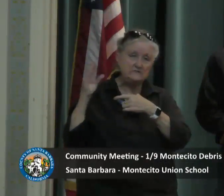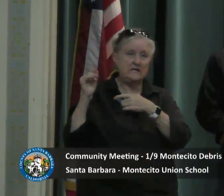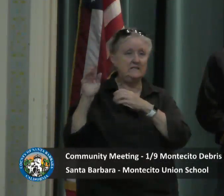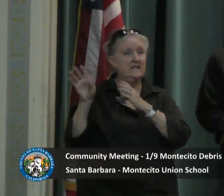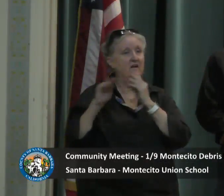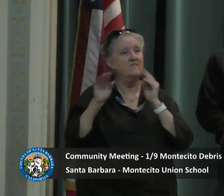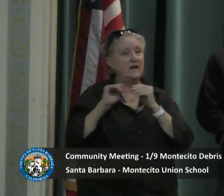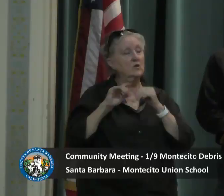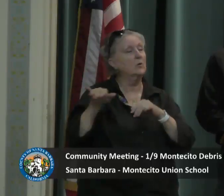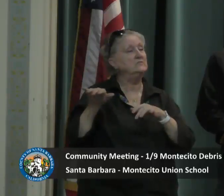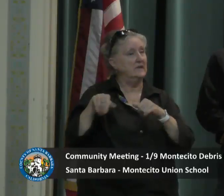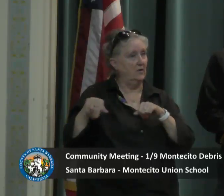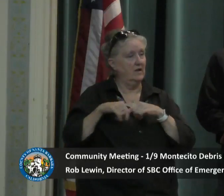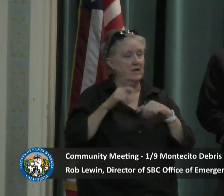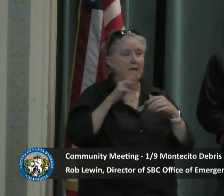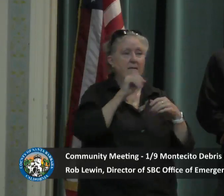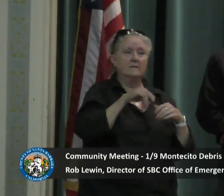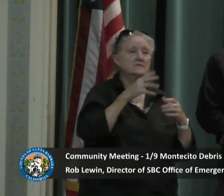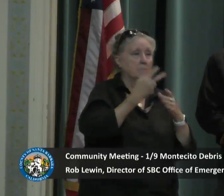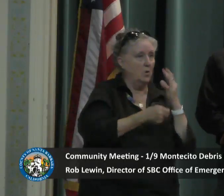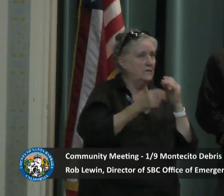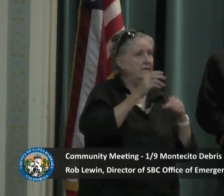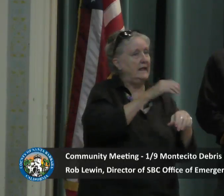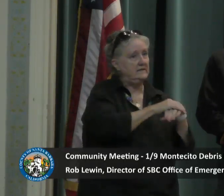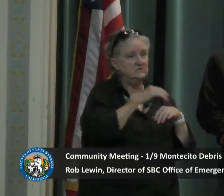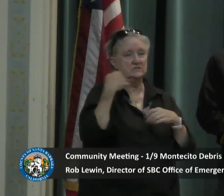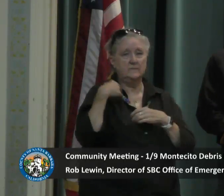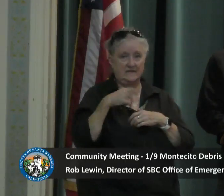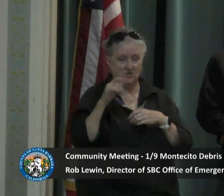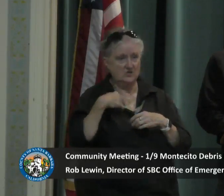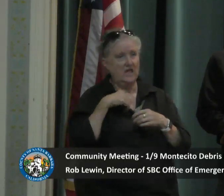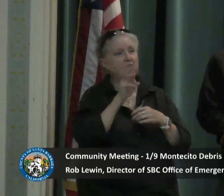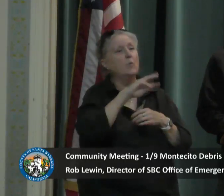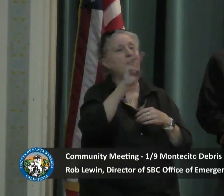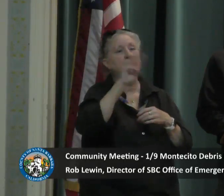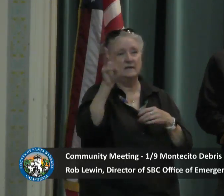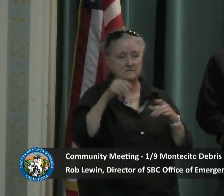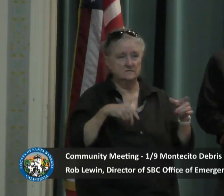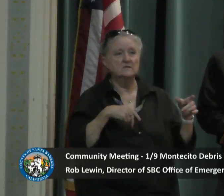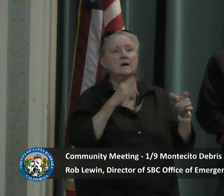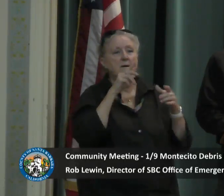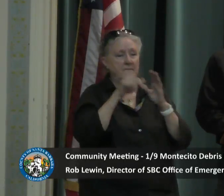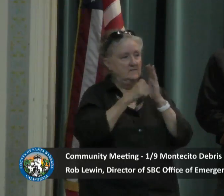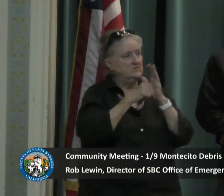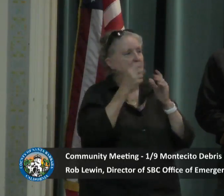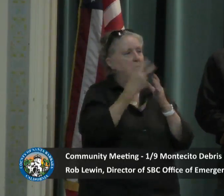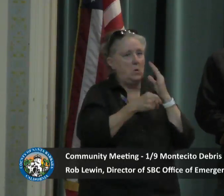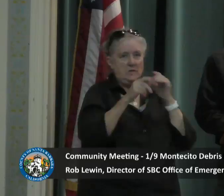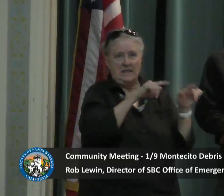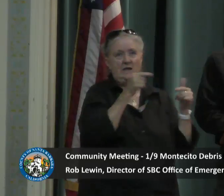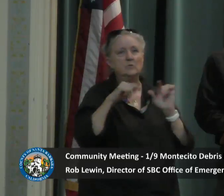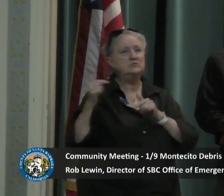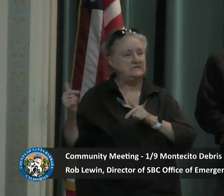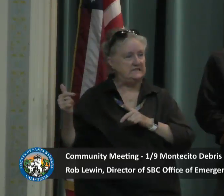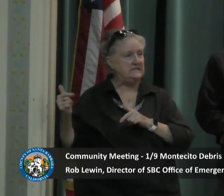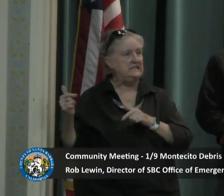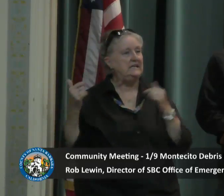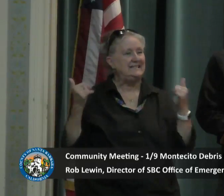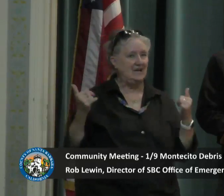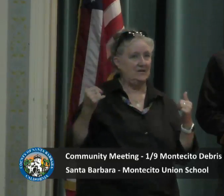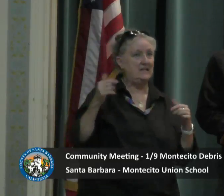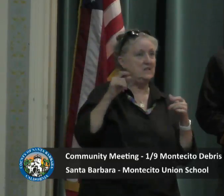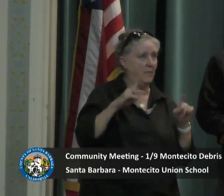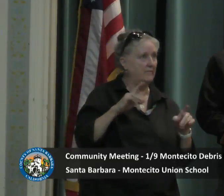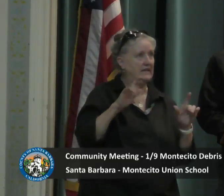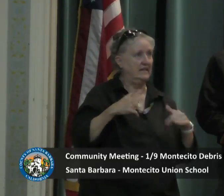The maps are both in English and Spanish. In addition, we have web pages in both languages. We now need the public